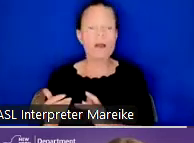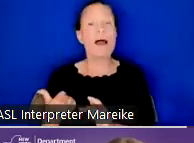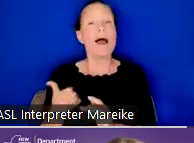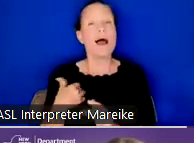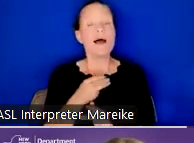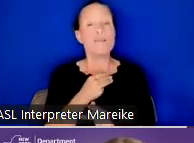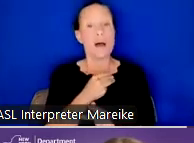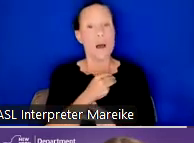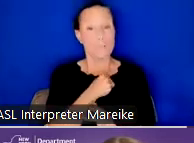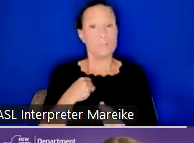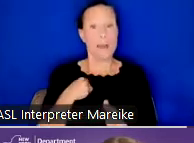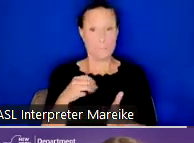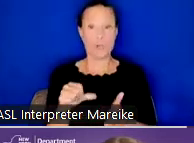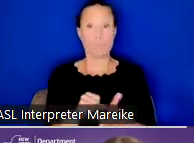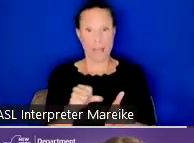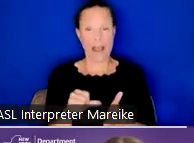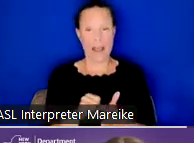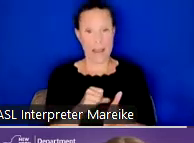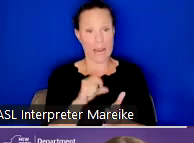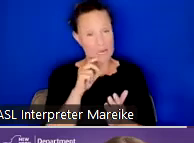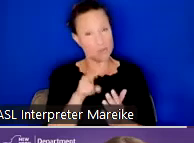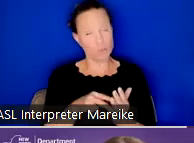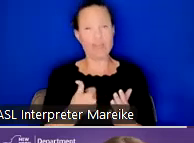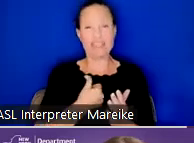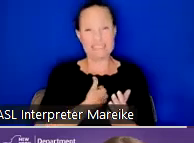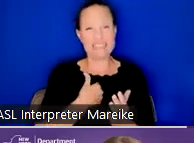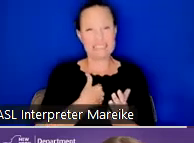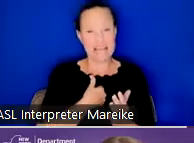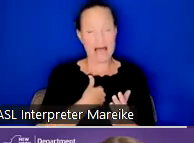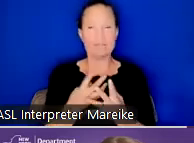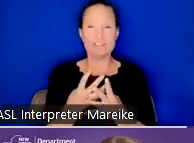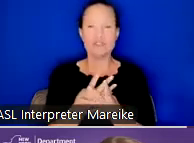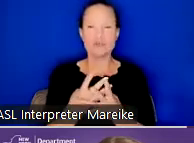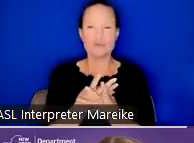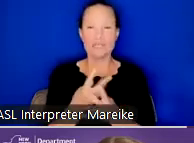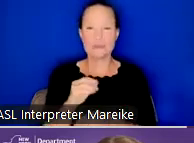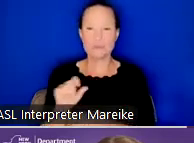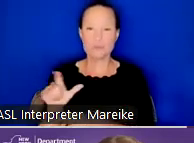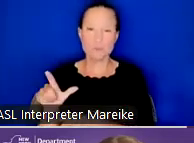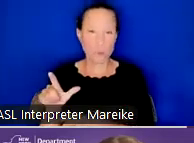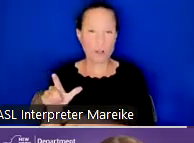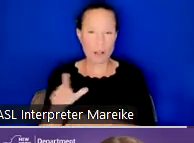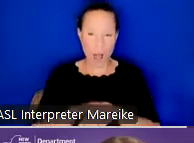member-facing page with a self-screening tool on the website. So if a member doesn't want to,